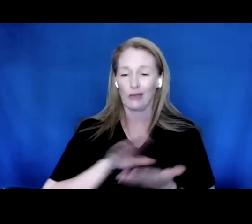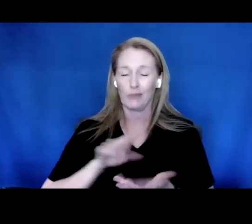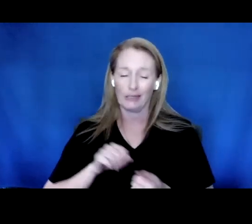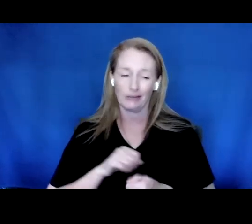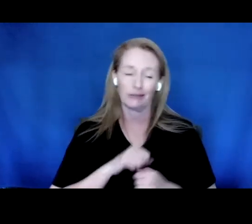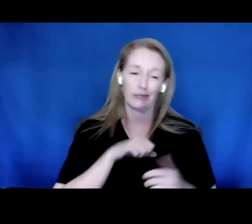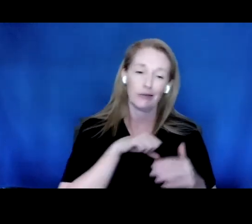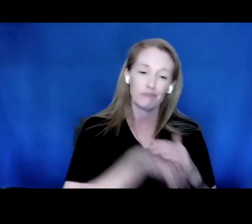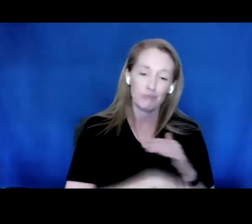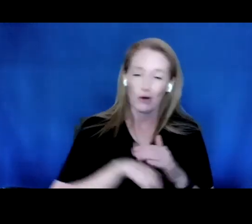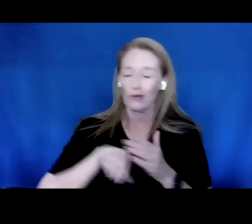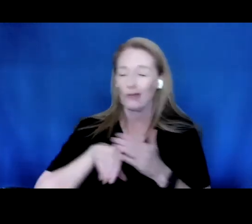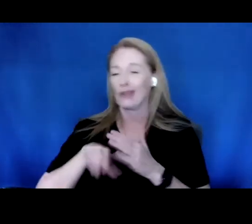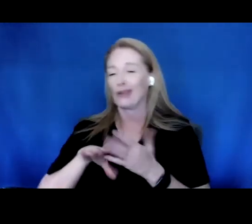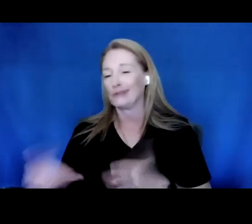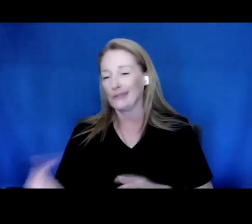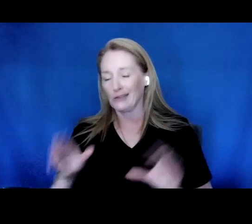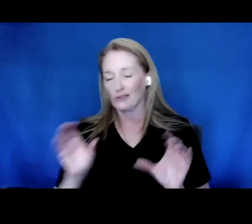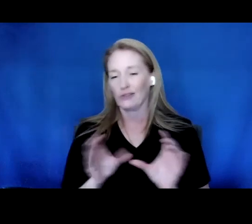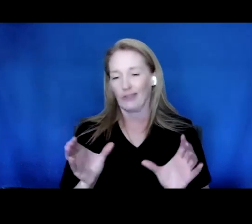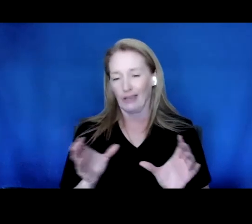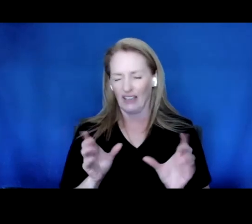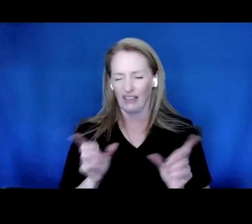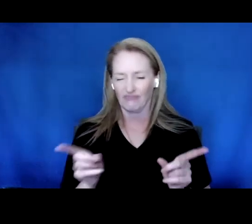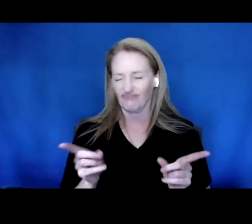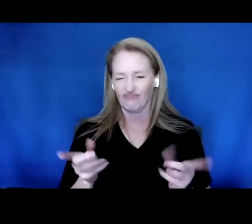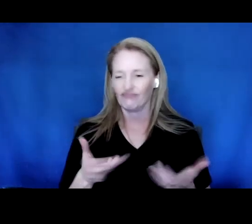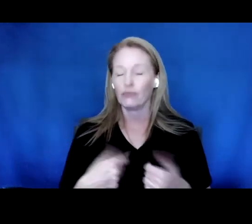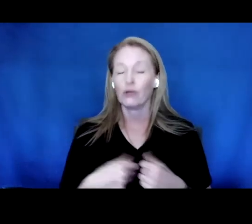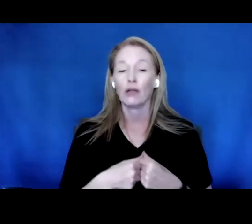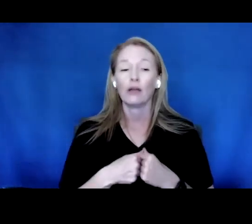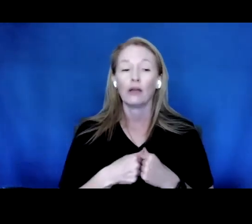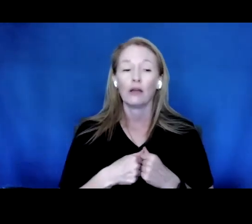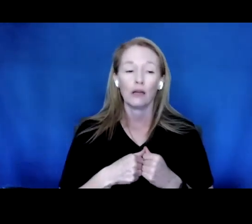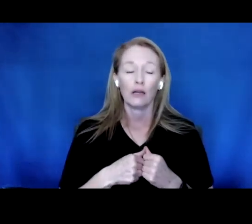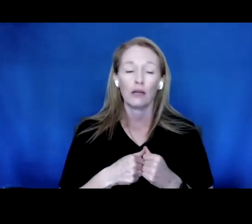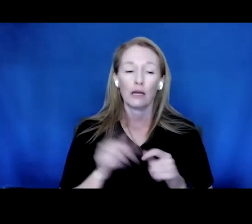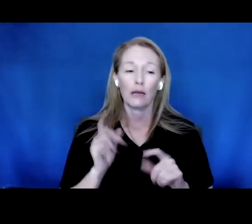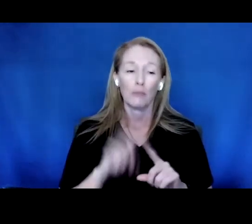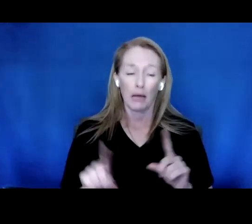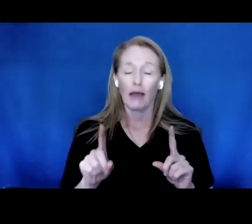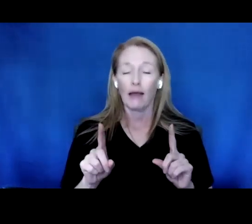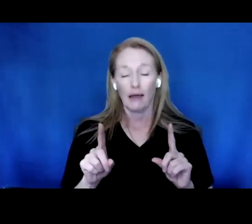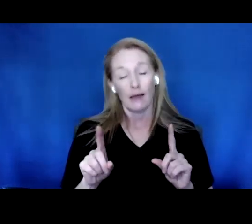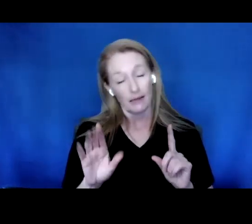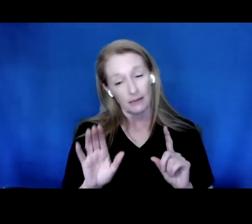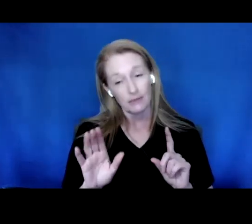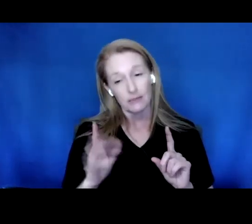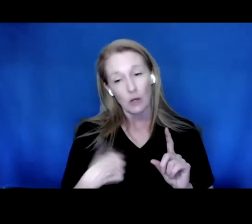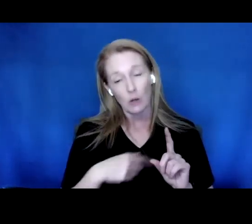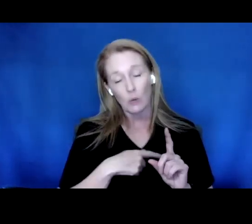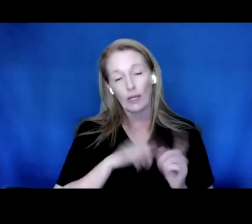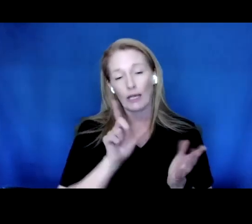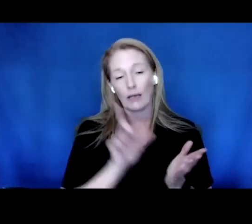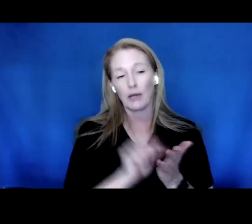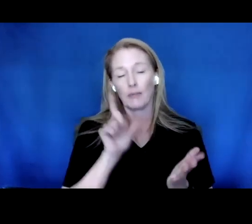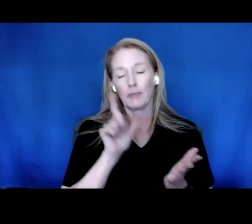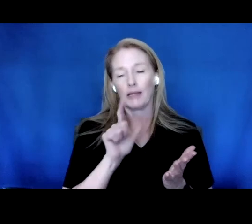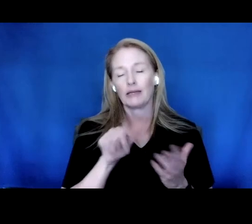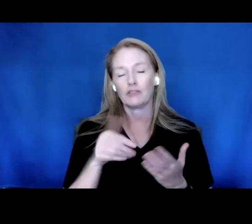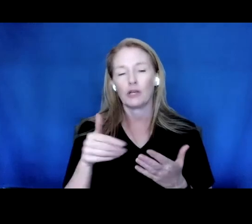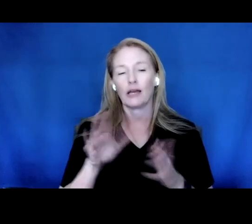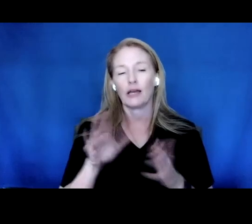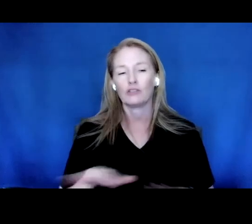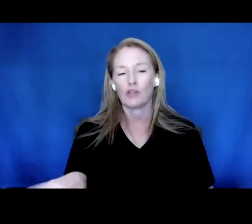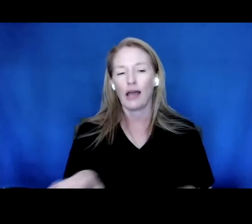further explore this. However, I will say that we do publish a child fatality review report every single